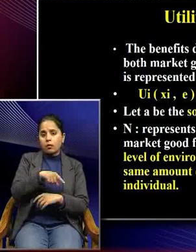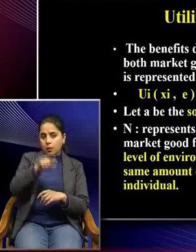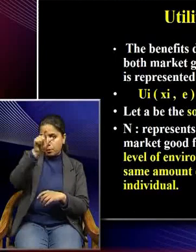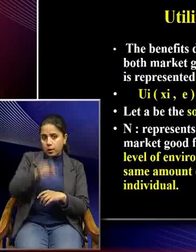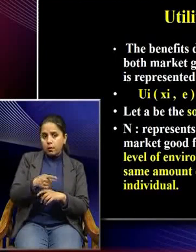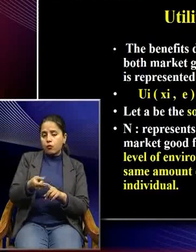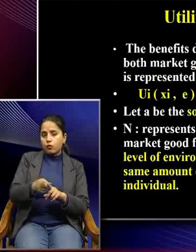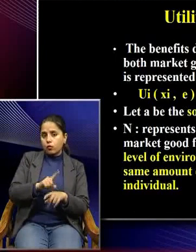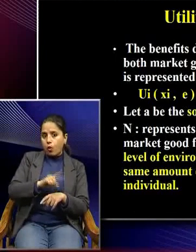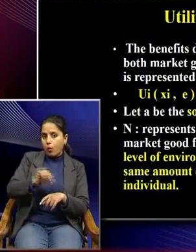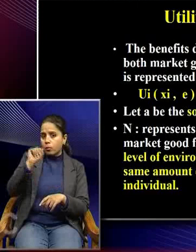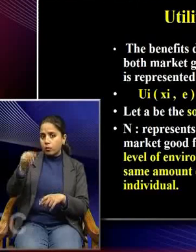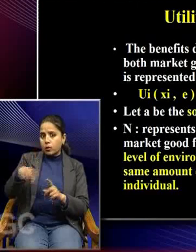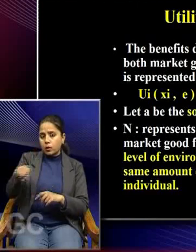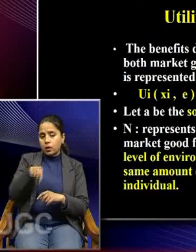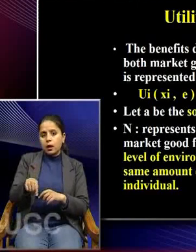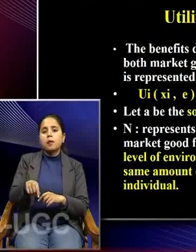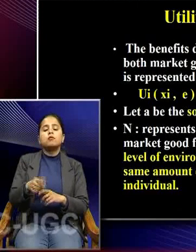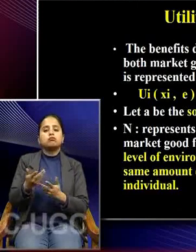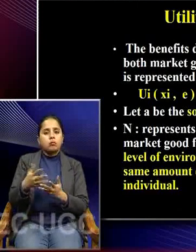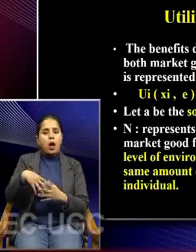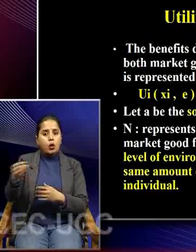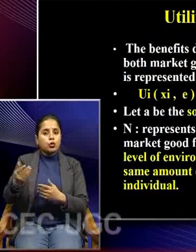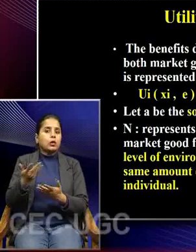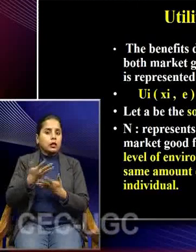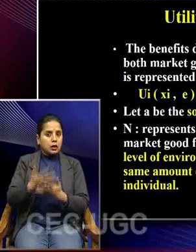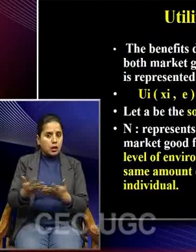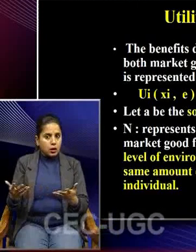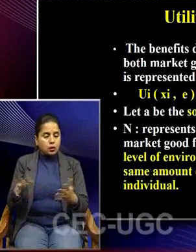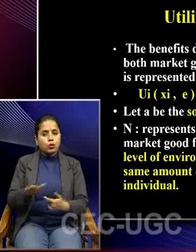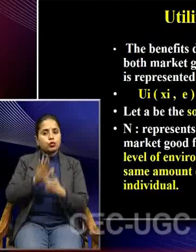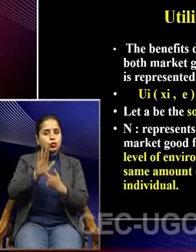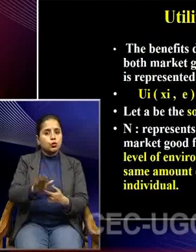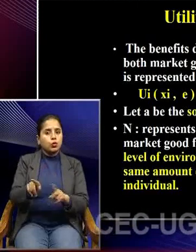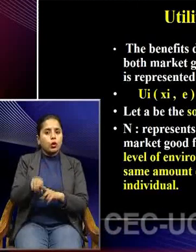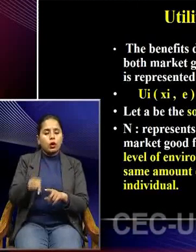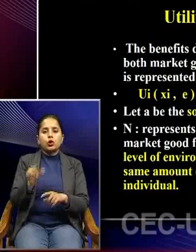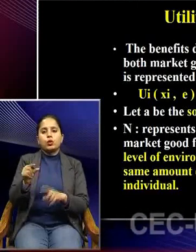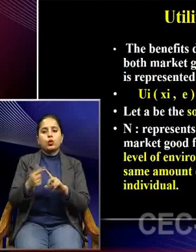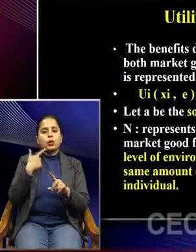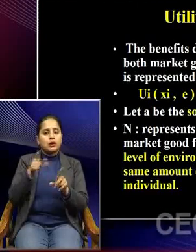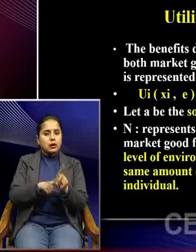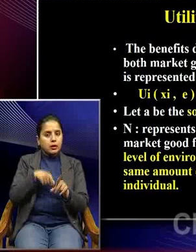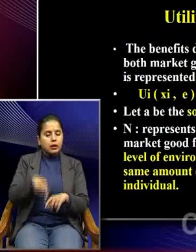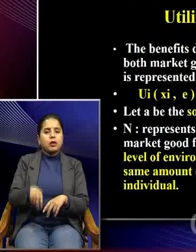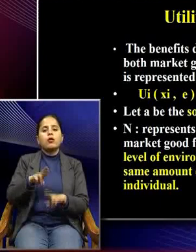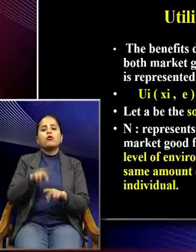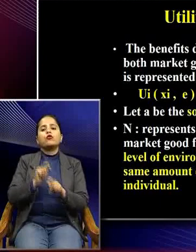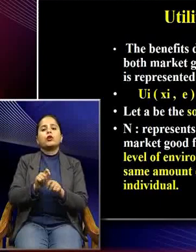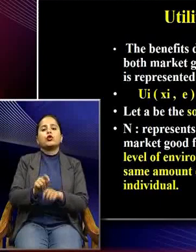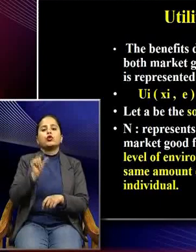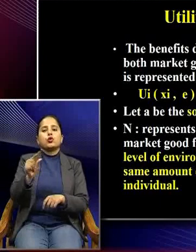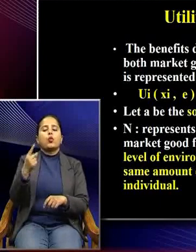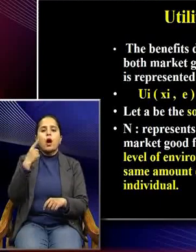individual from both the market good and environmental good is represented by the utility function Ui, which is a function